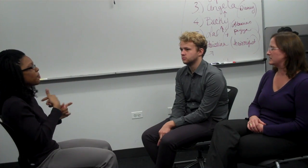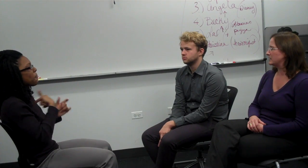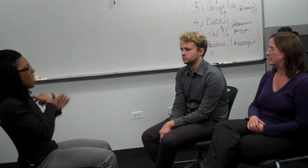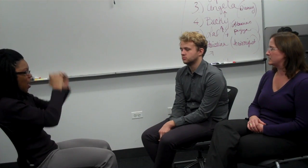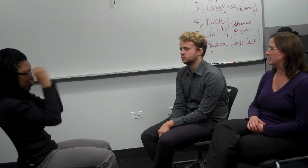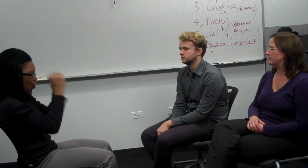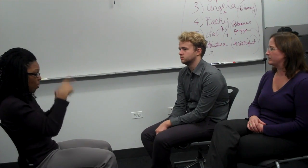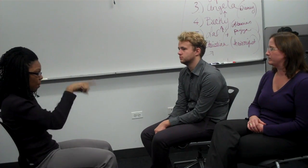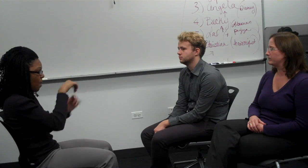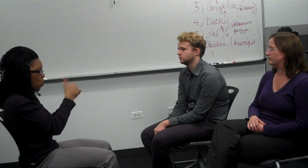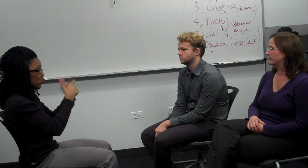sentences in ASL.